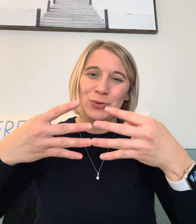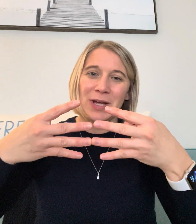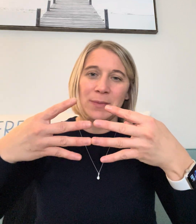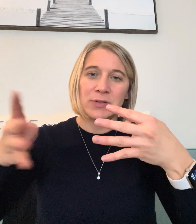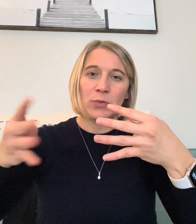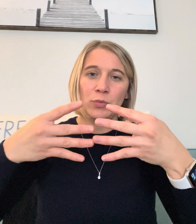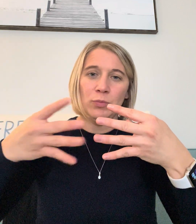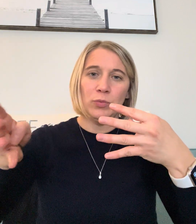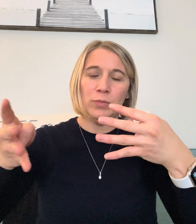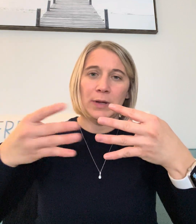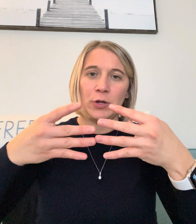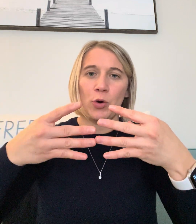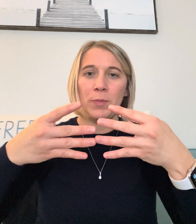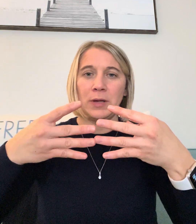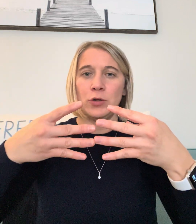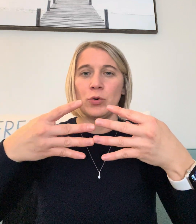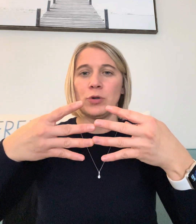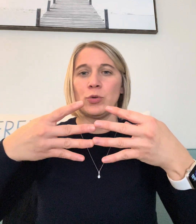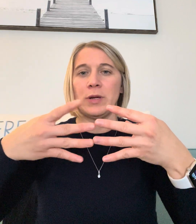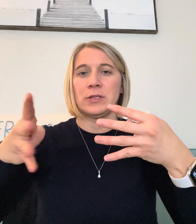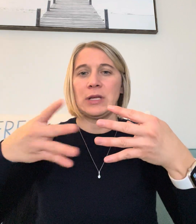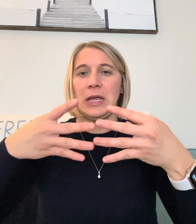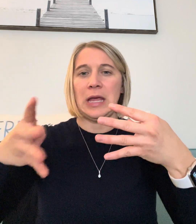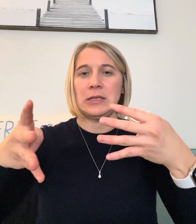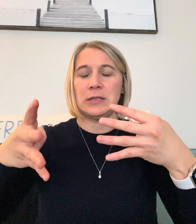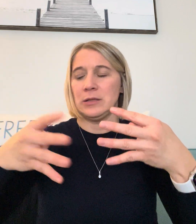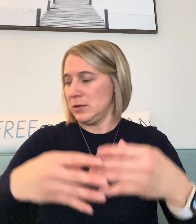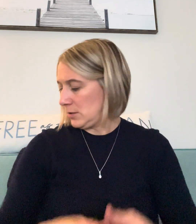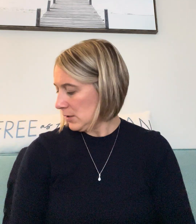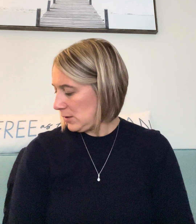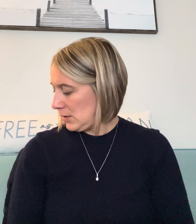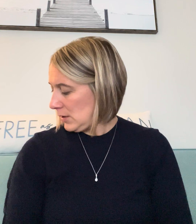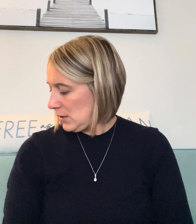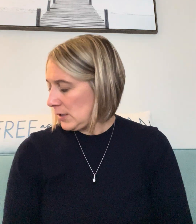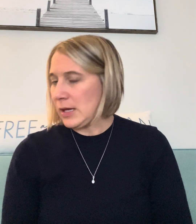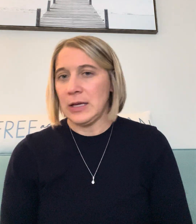times. So whoop, whoop, like you're opening the door twice. Gate.